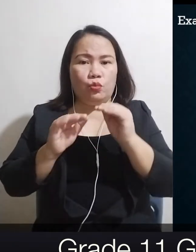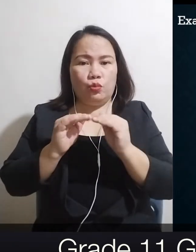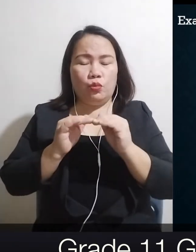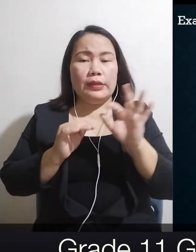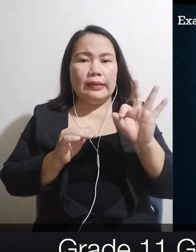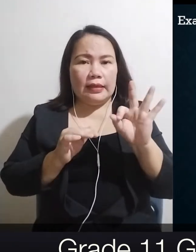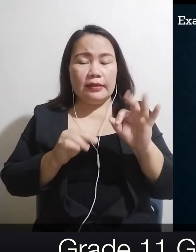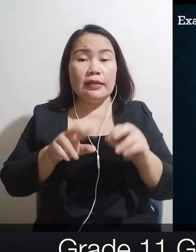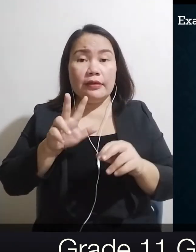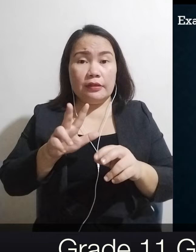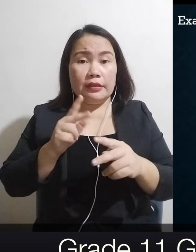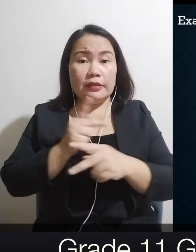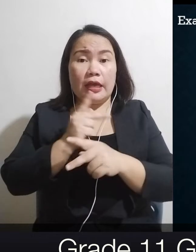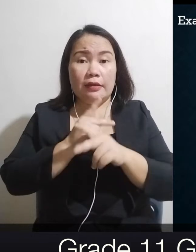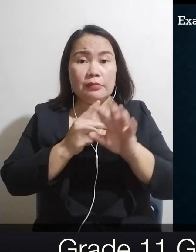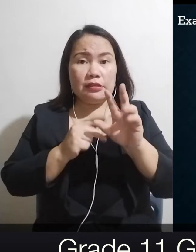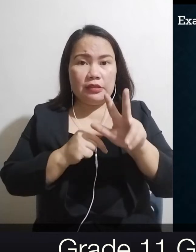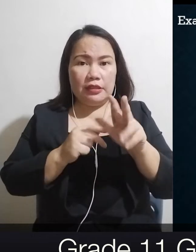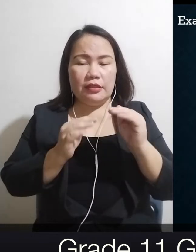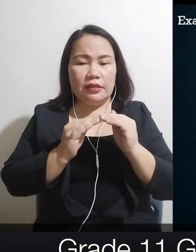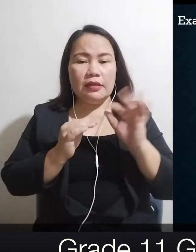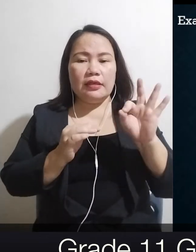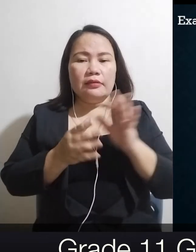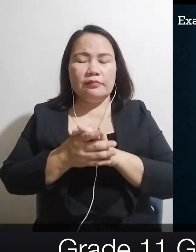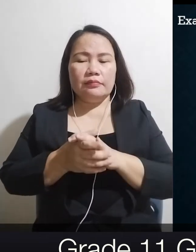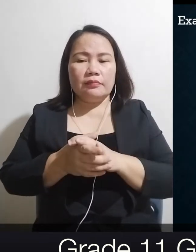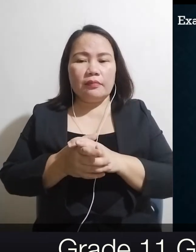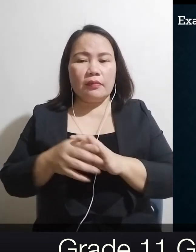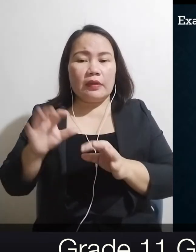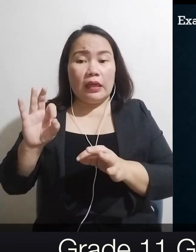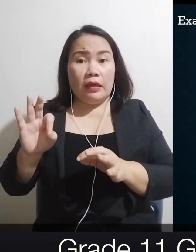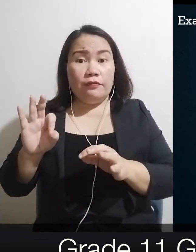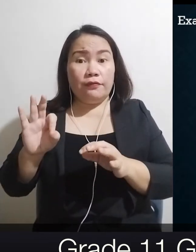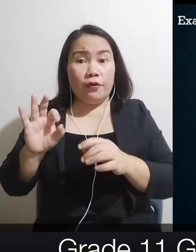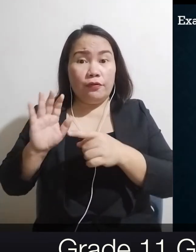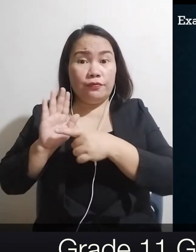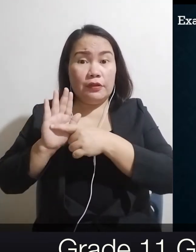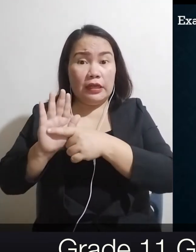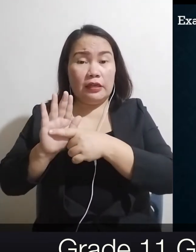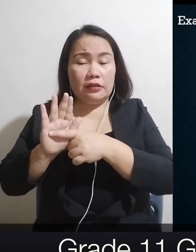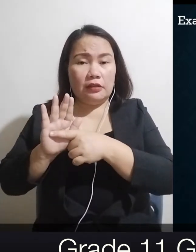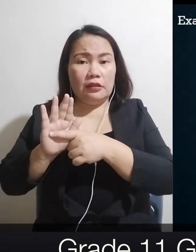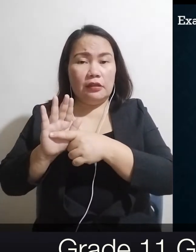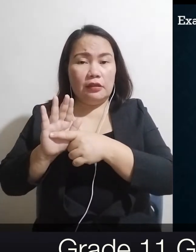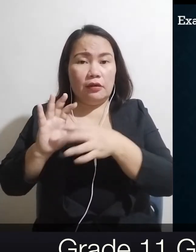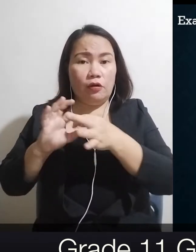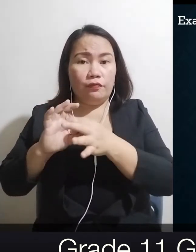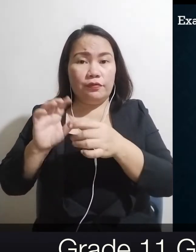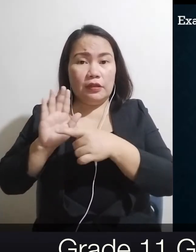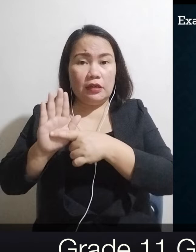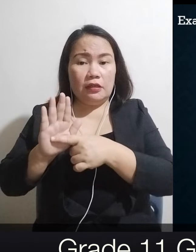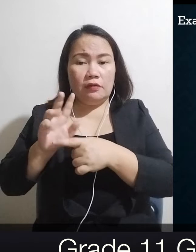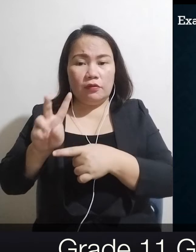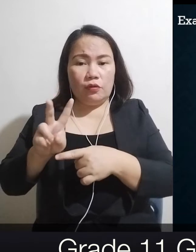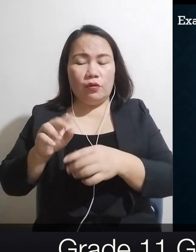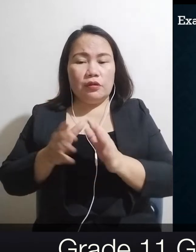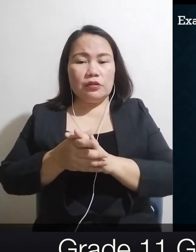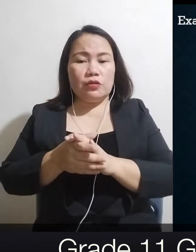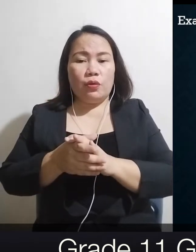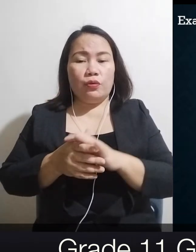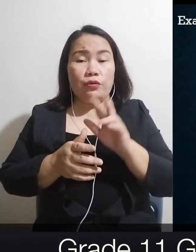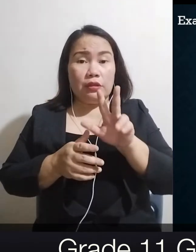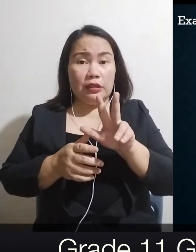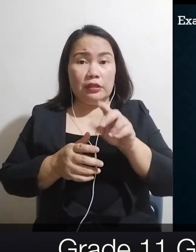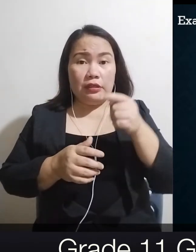3 squared, that is equal to 9. So, f of negative 2, so magiging 3 raised to negative 2 since negative